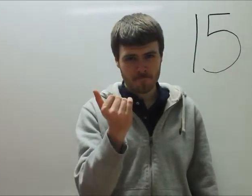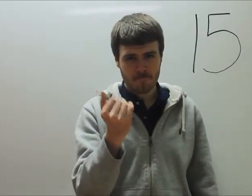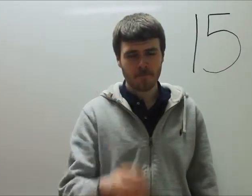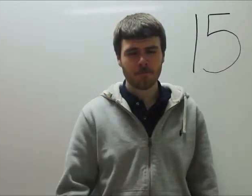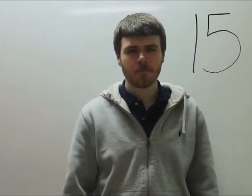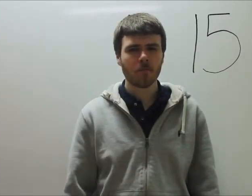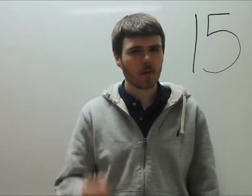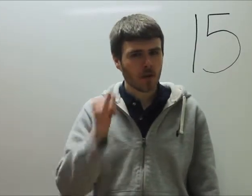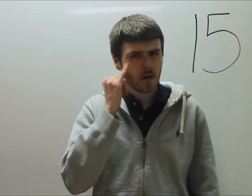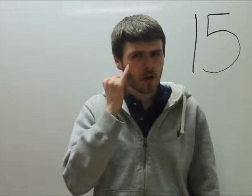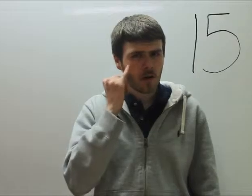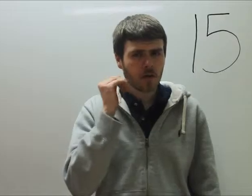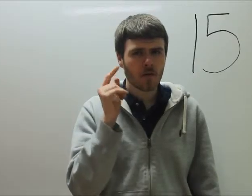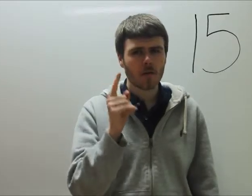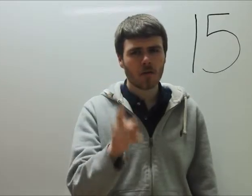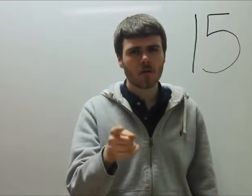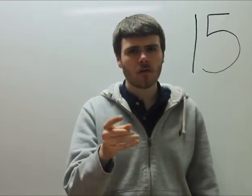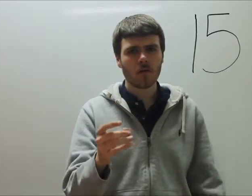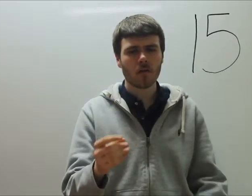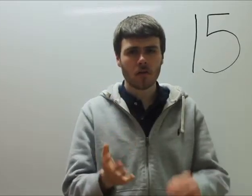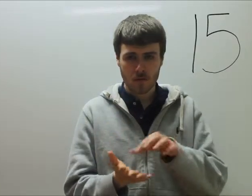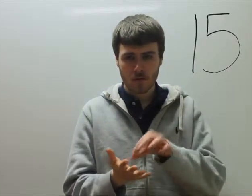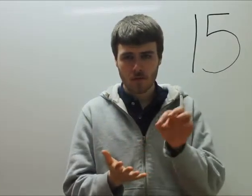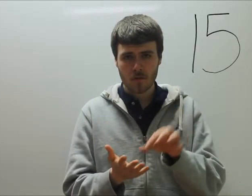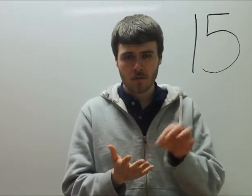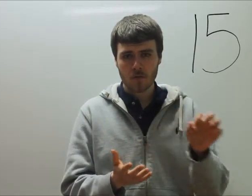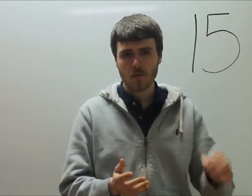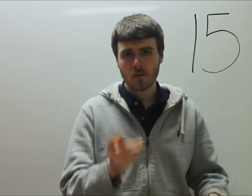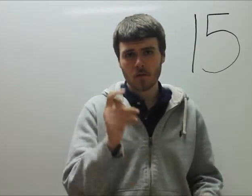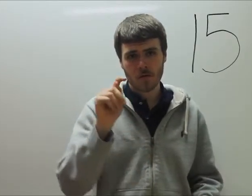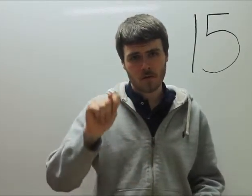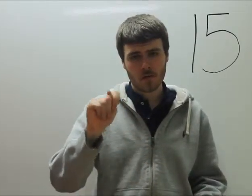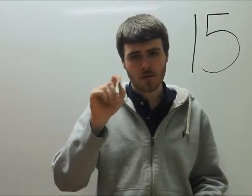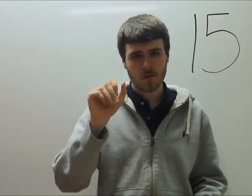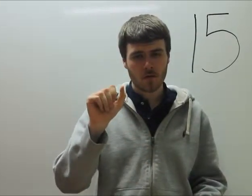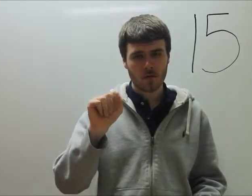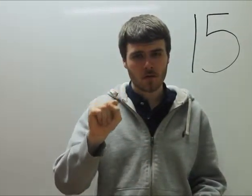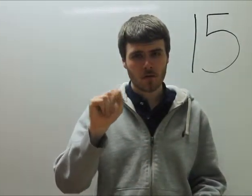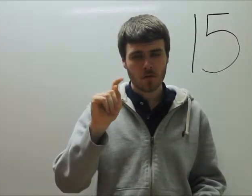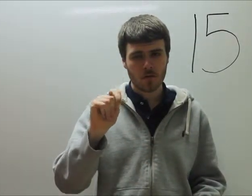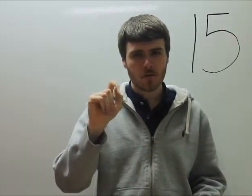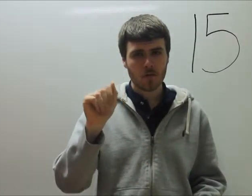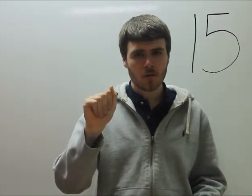15. If your sample t statistic